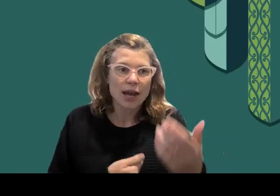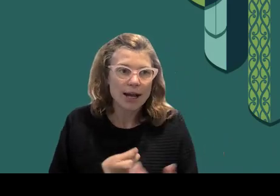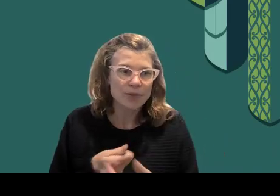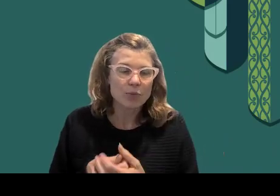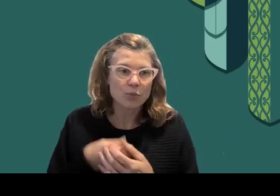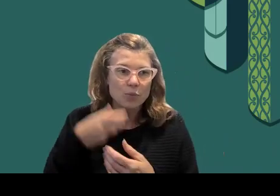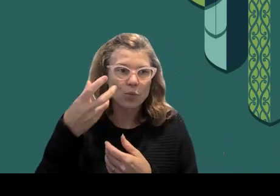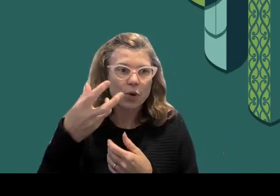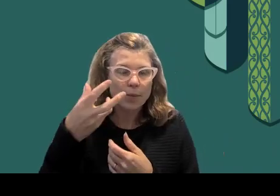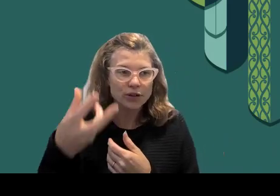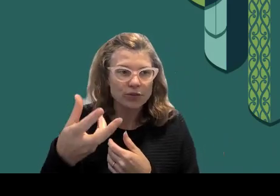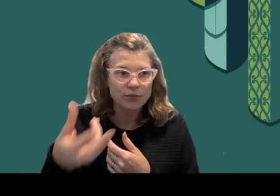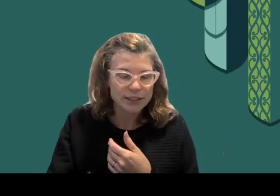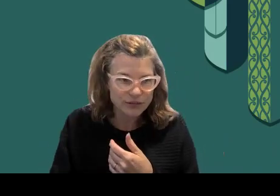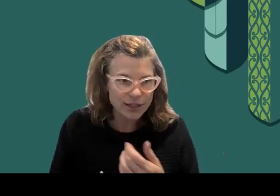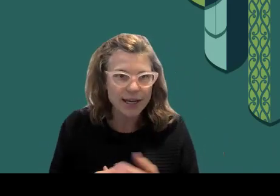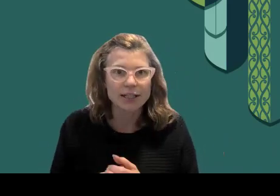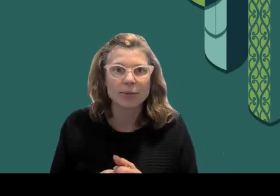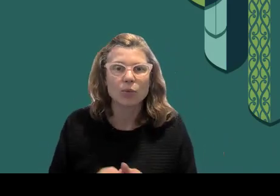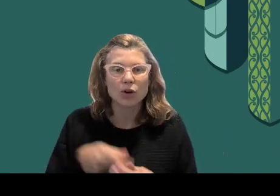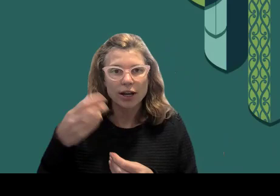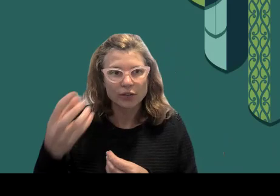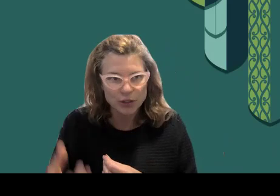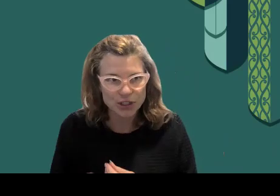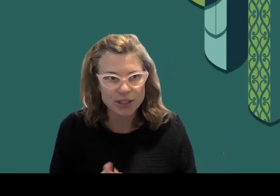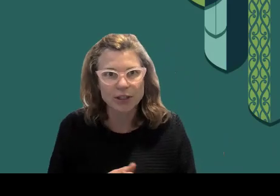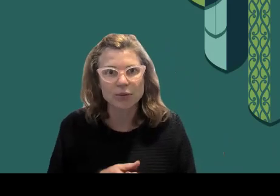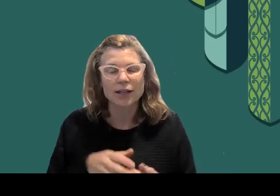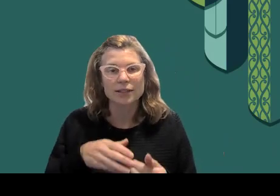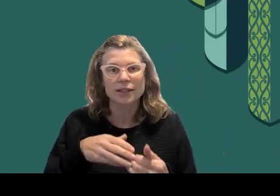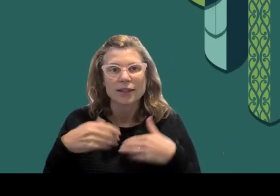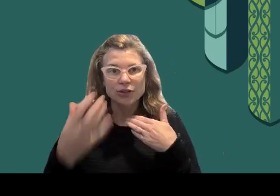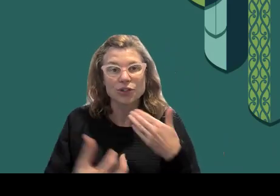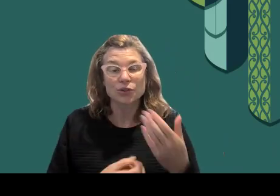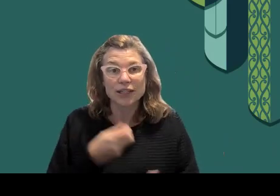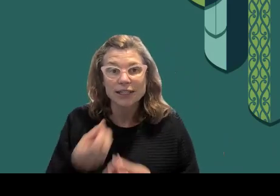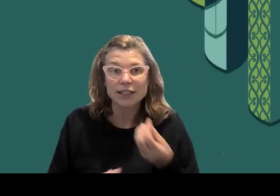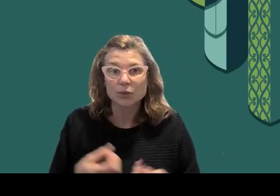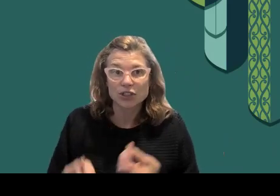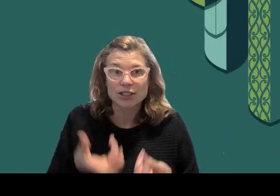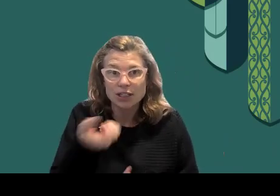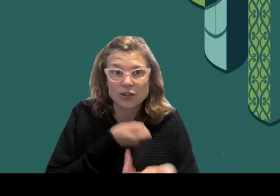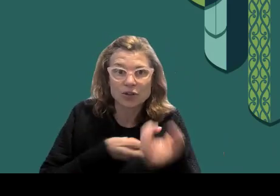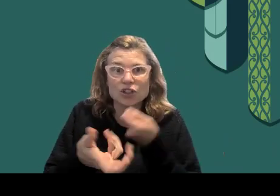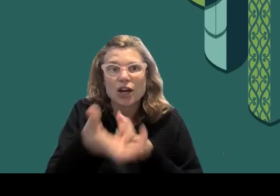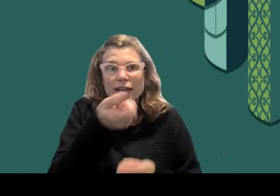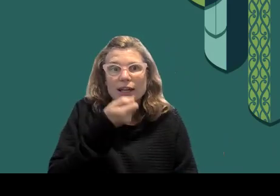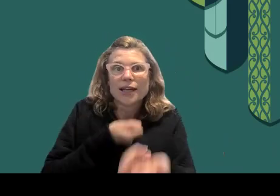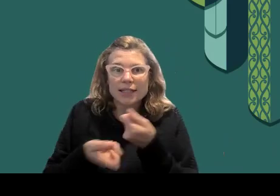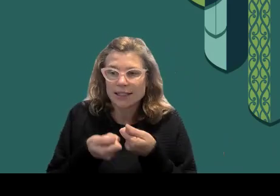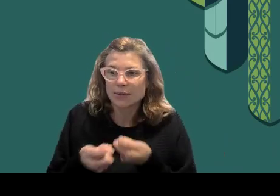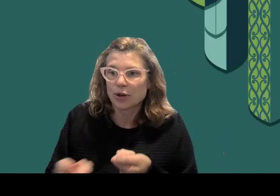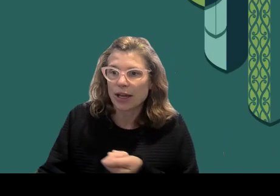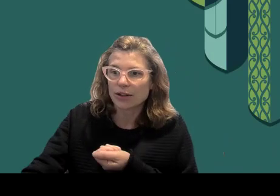you, and what might you need to find out about? What kind of questions might you ask? Those are sort of the leading questions that you do to try